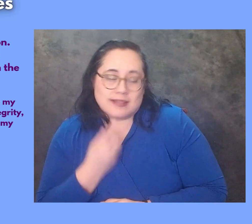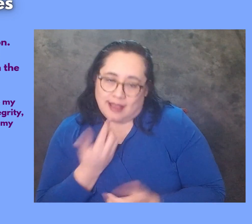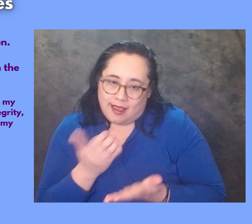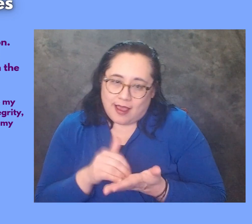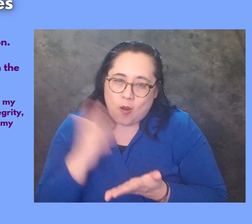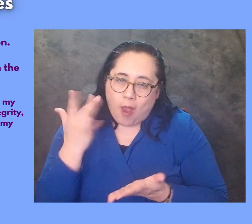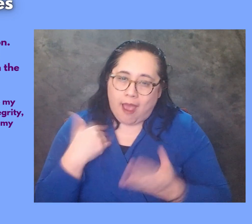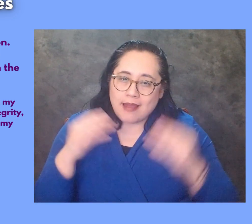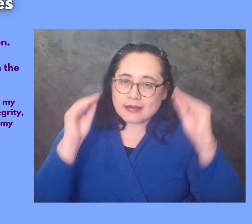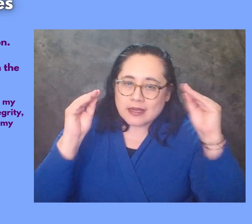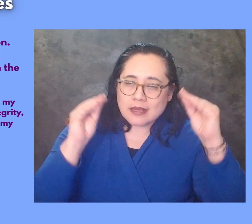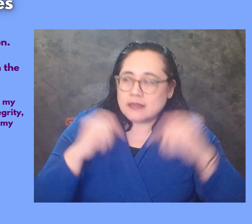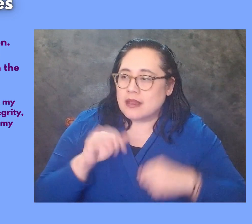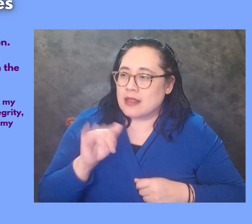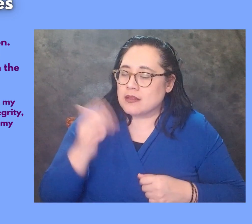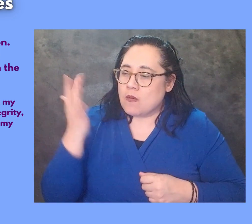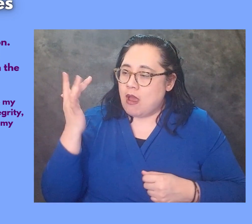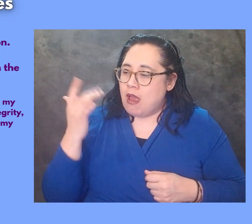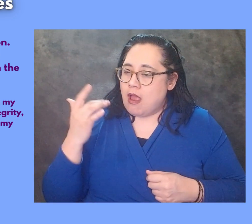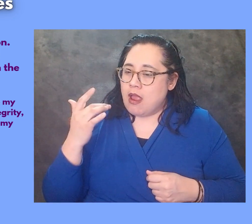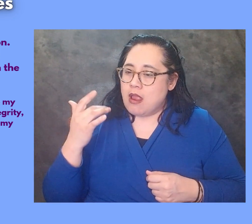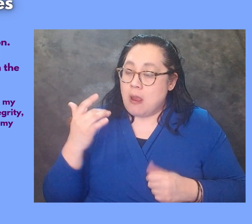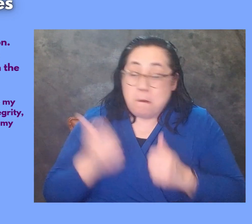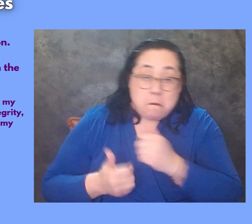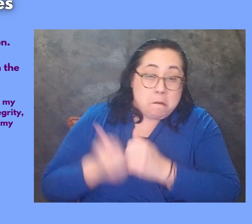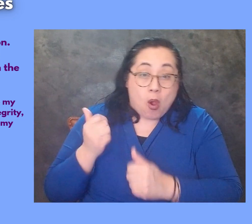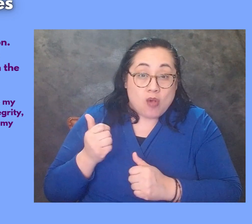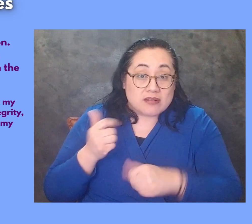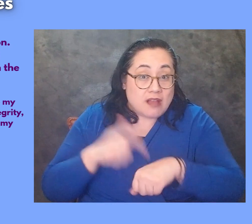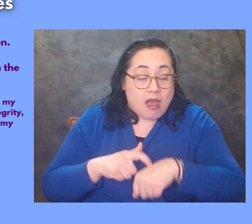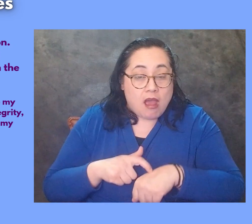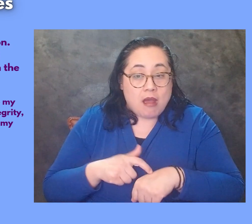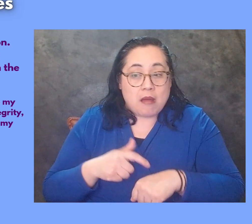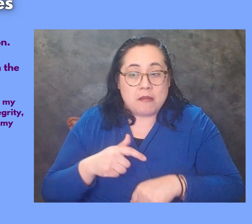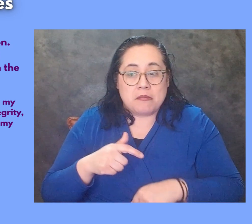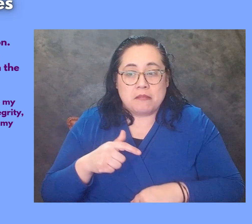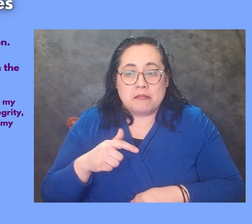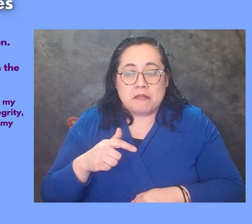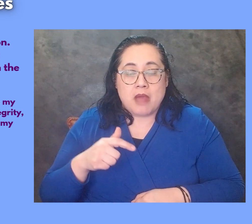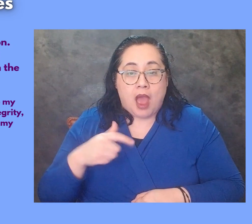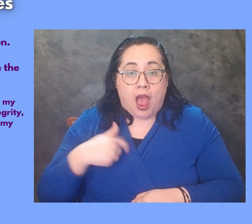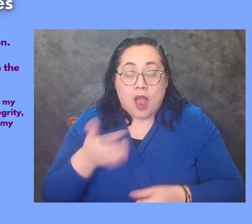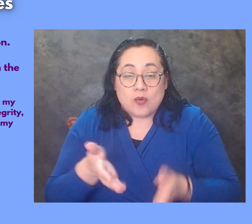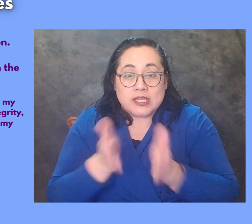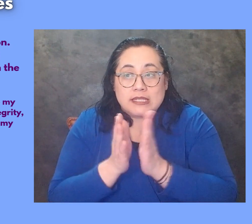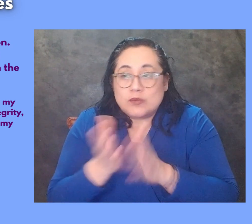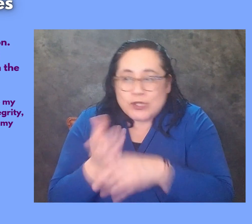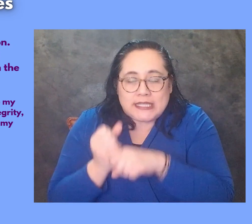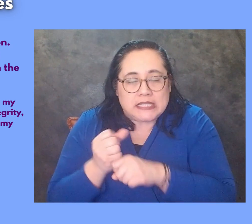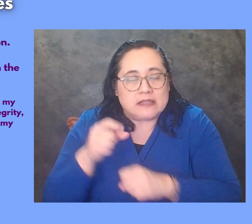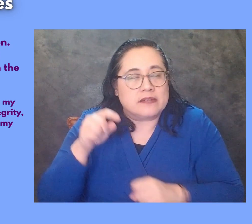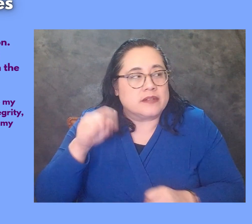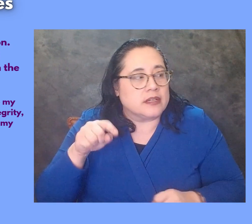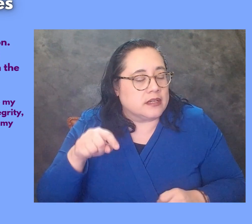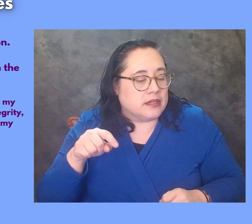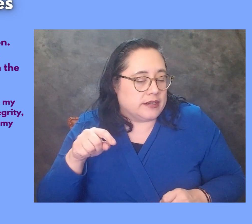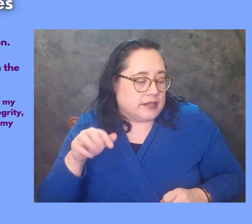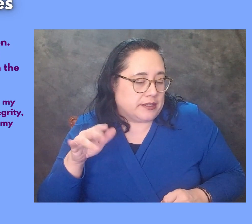my voice. Again, it's why I teach. It's why most of the time I